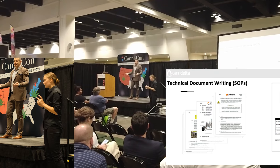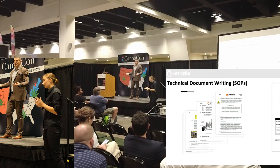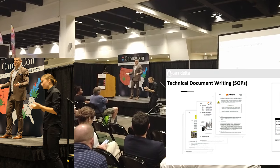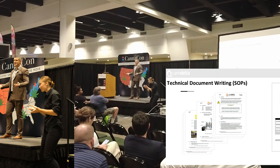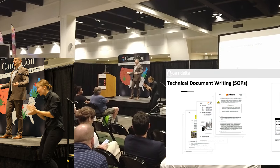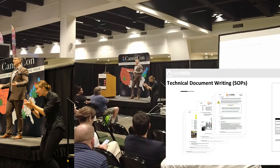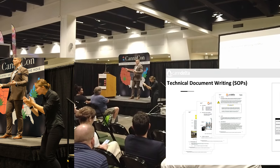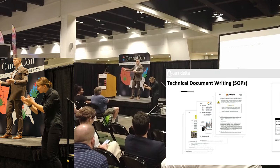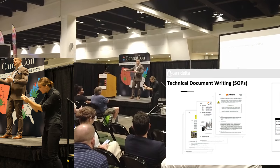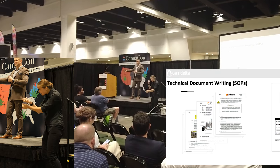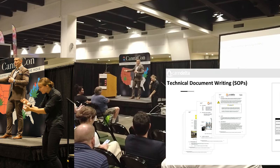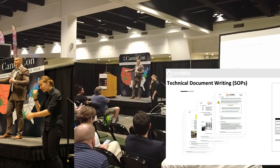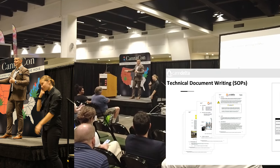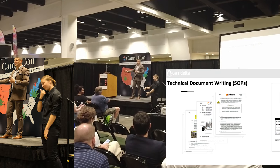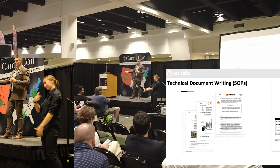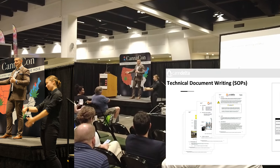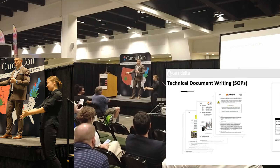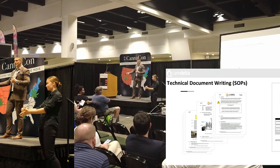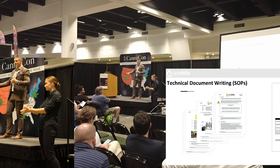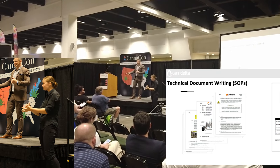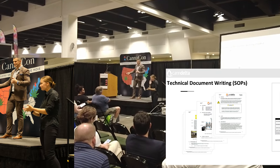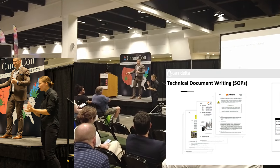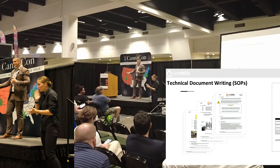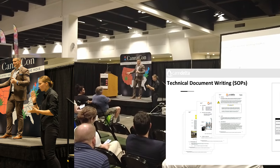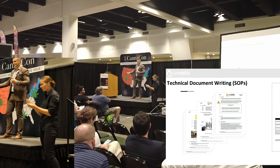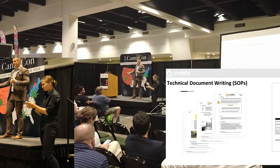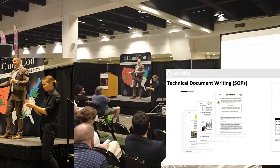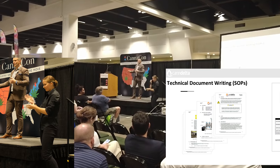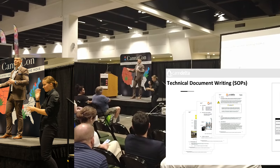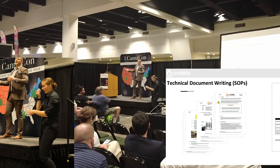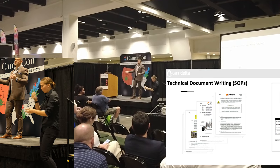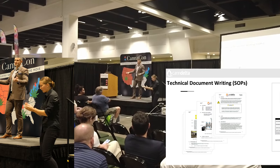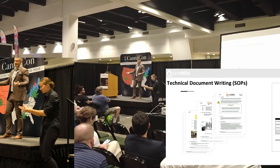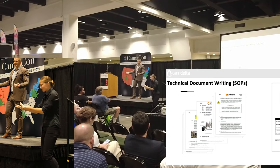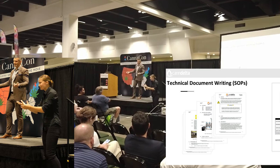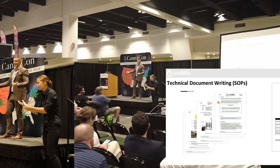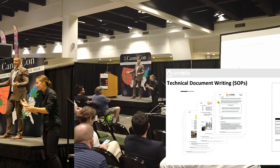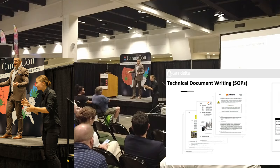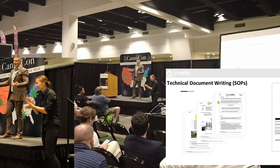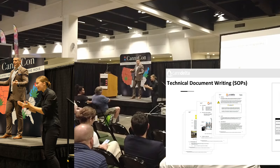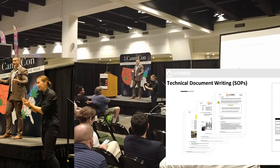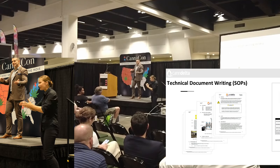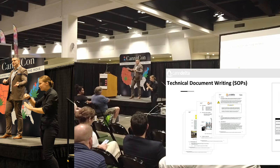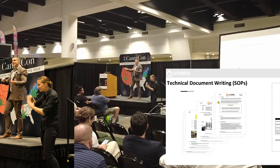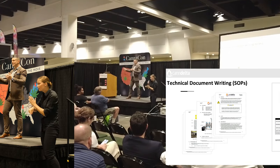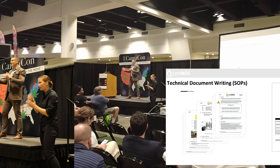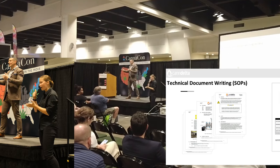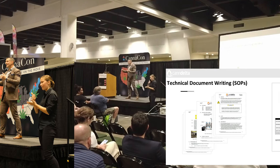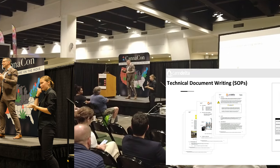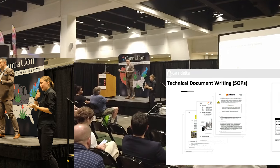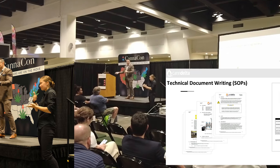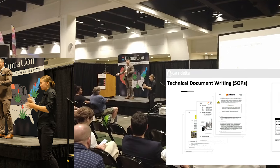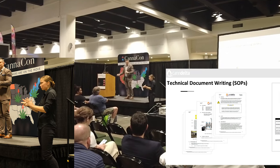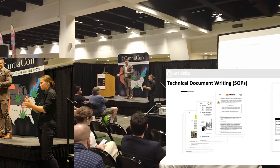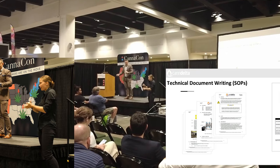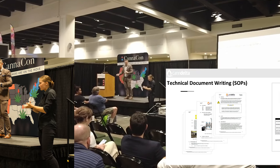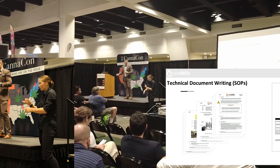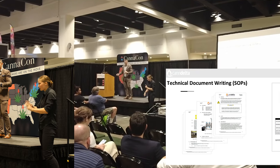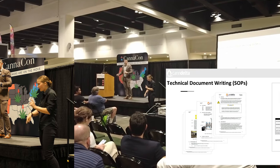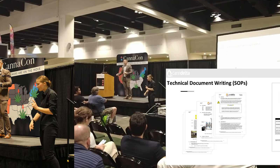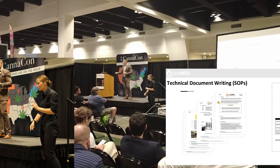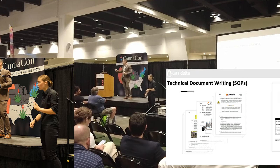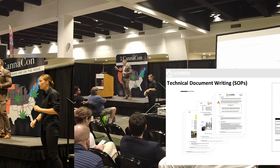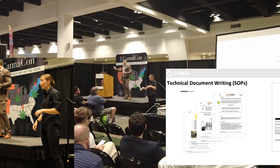unrealistic expectation if we got plants that are flowering in particular rooms, we're not going to do that. And if we're not going to do that, it's going to show on the